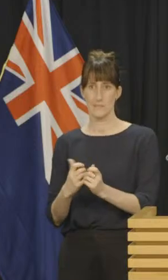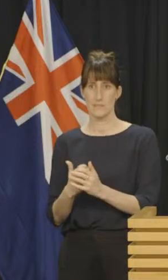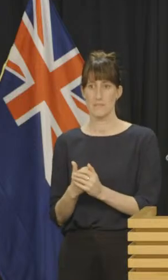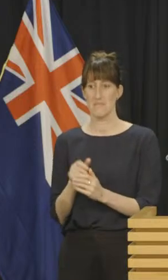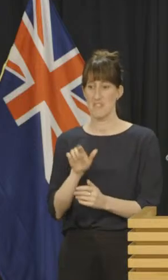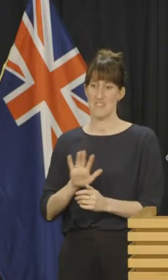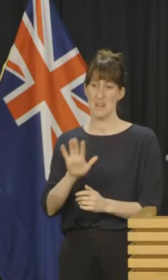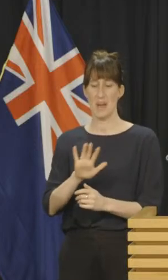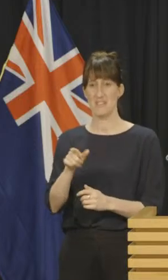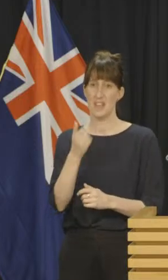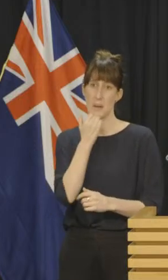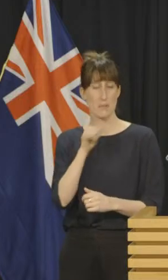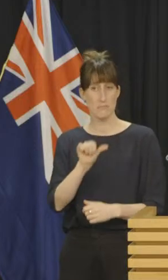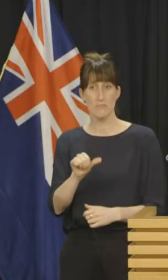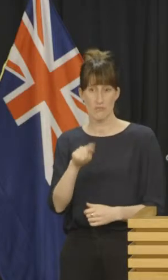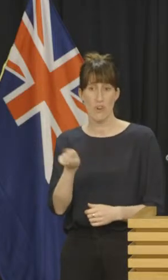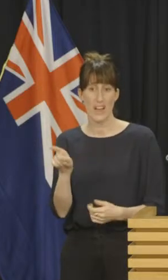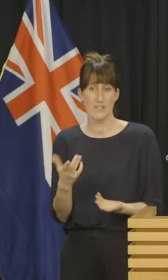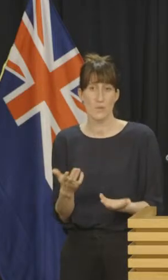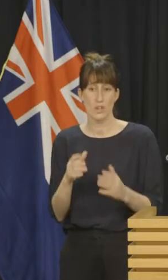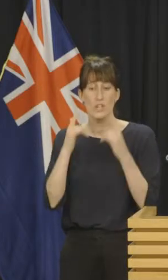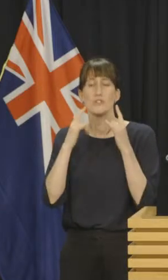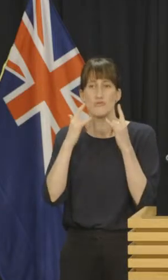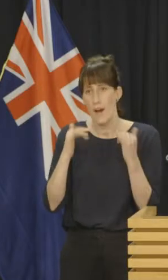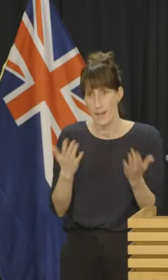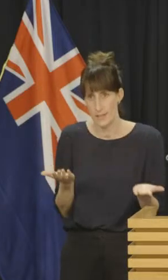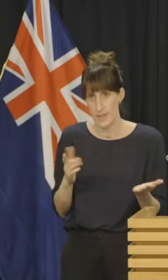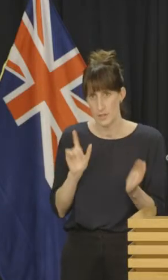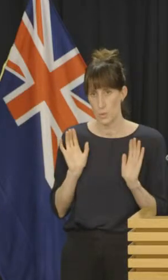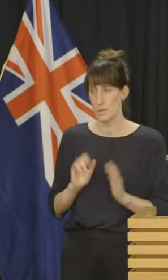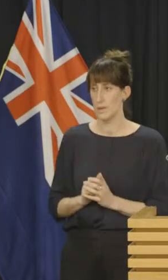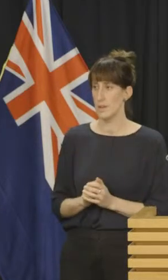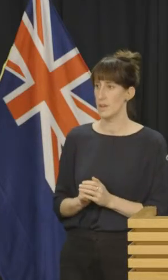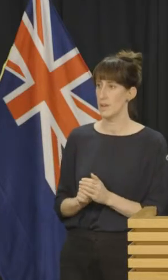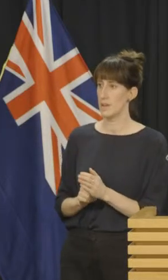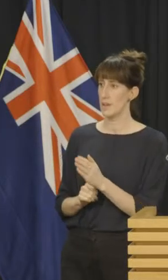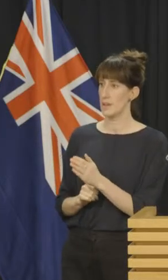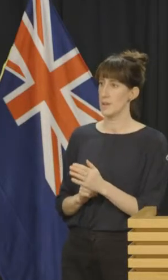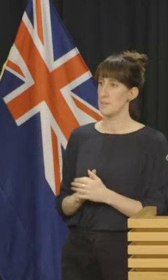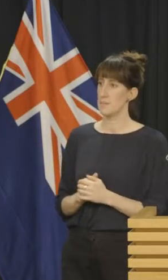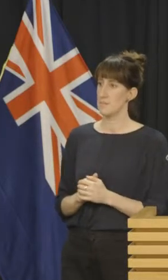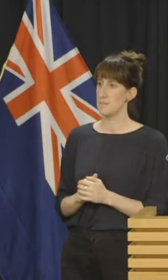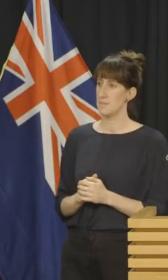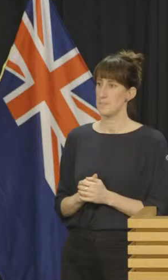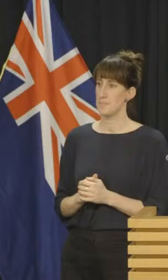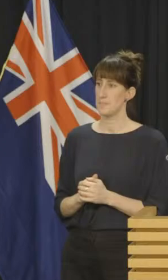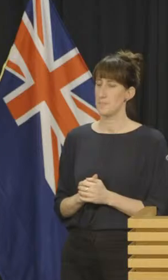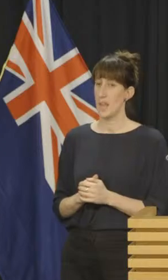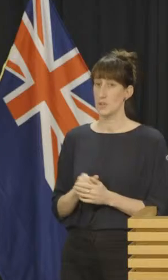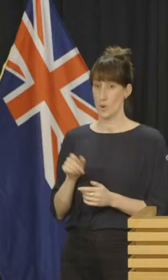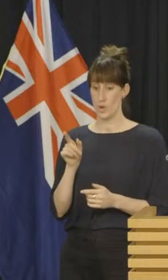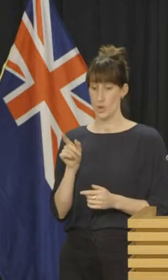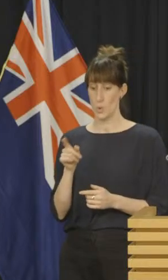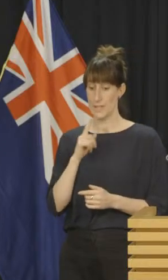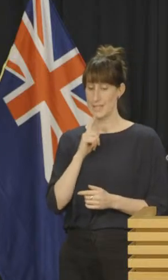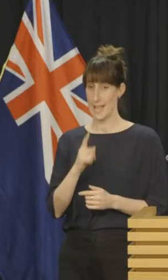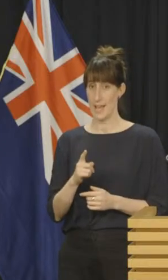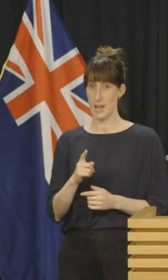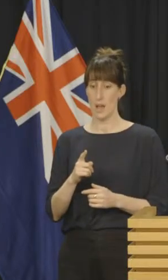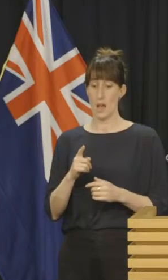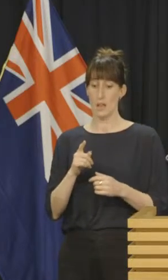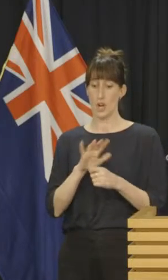of that number would be about right for a trial, obviously. How firm are you in the view that it wouldn't be mandatory?